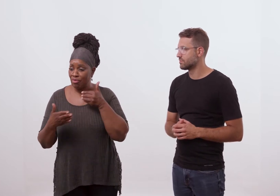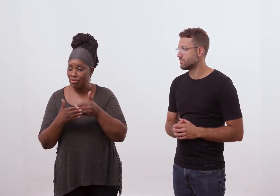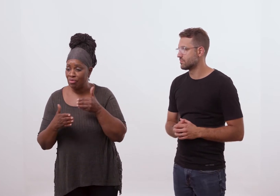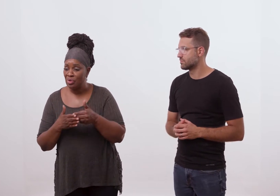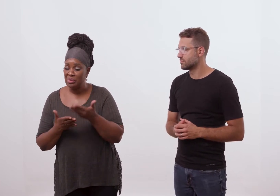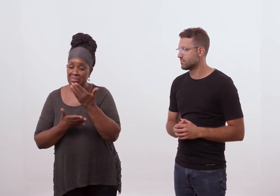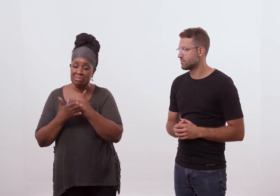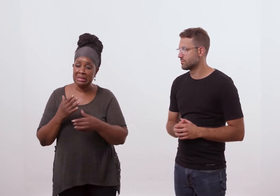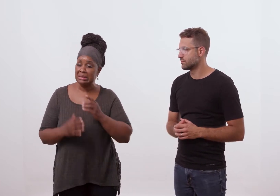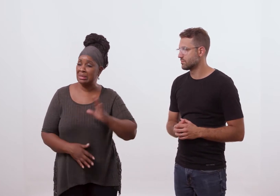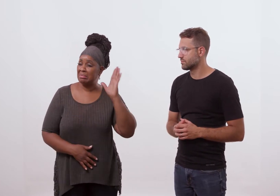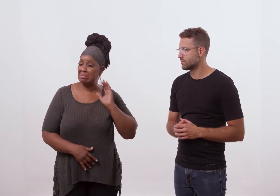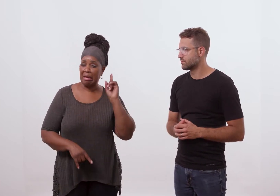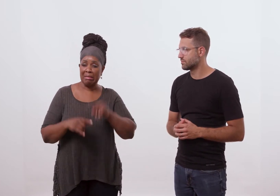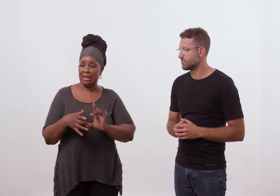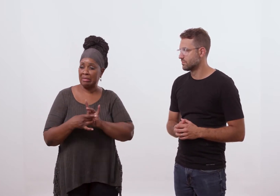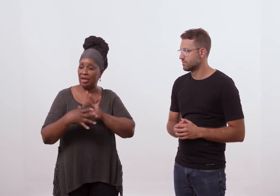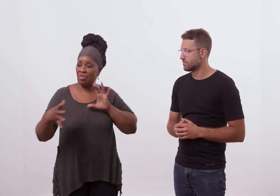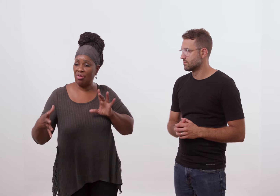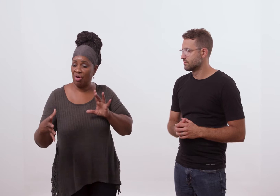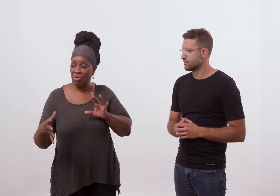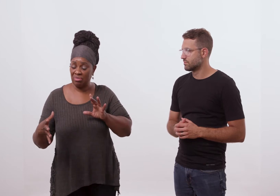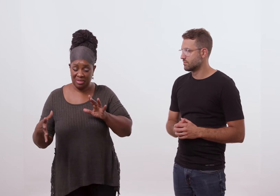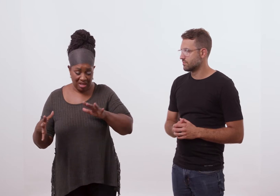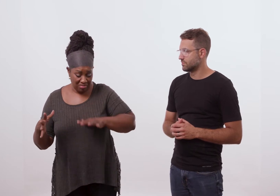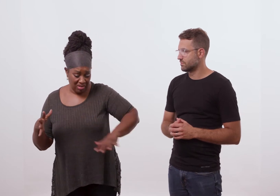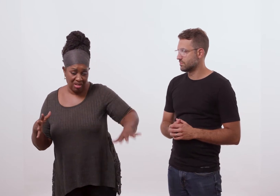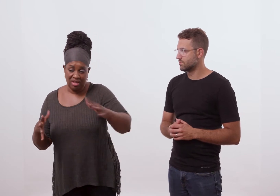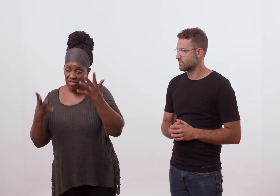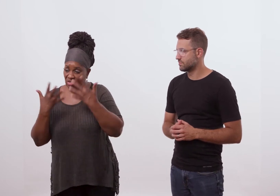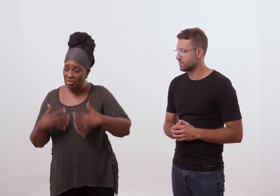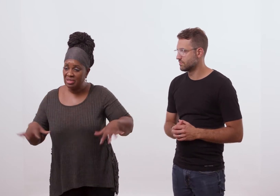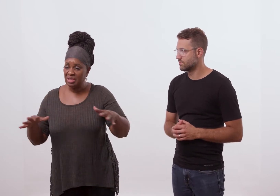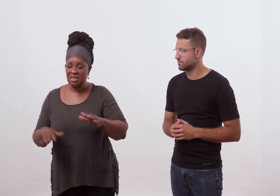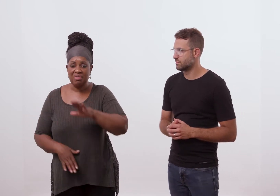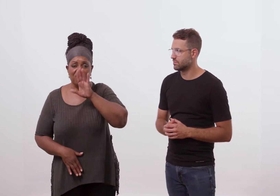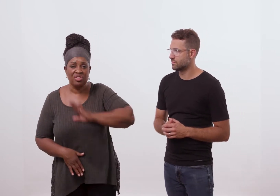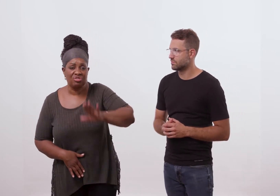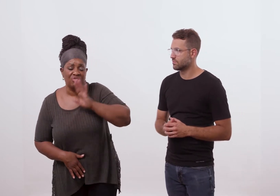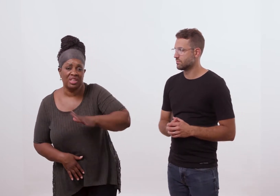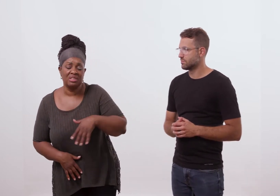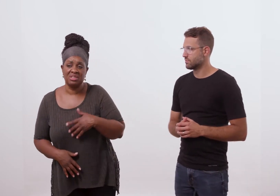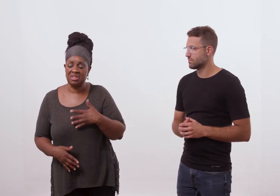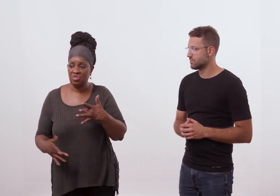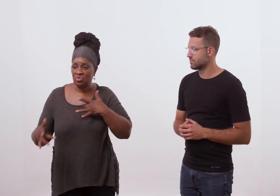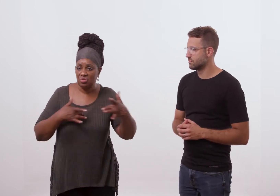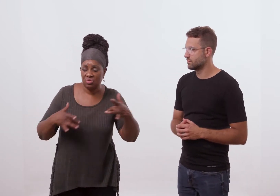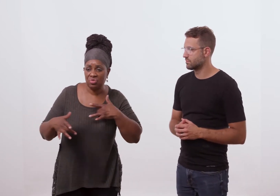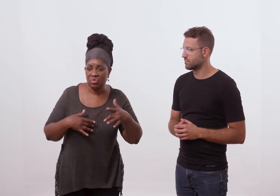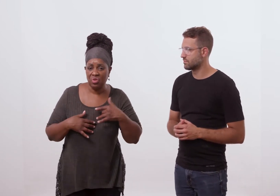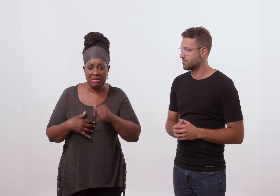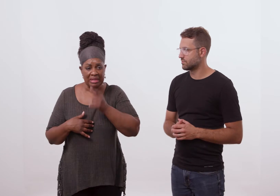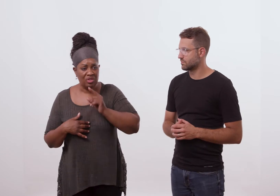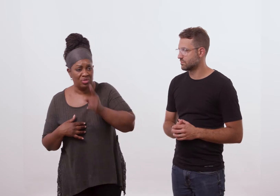let go. They find Sorrow's End a place of frustration and puzzlement. I don't